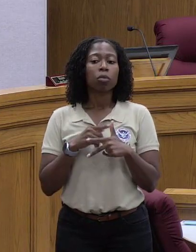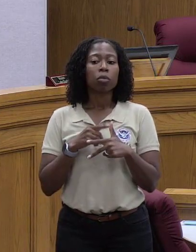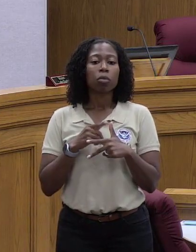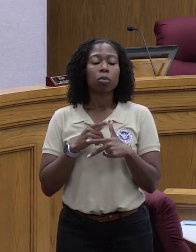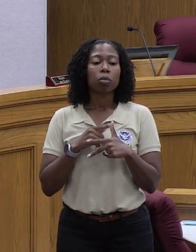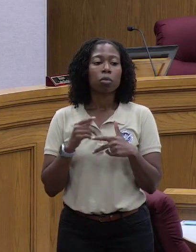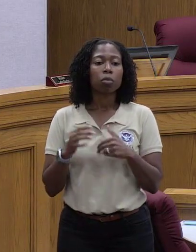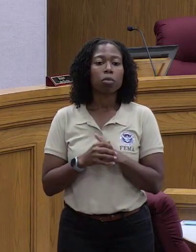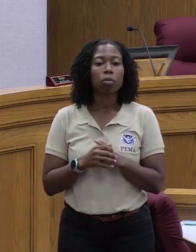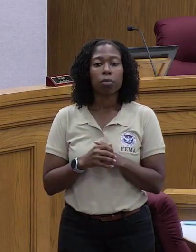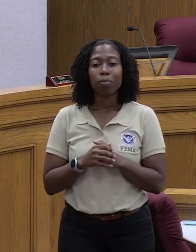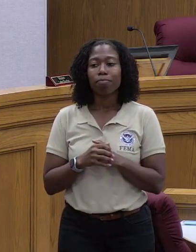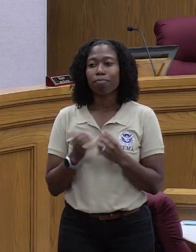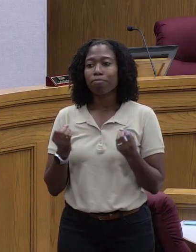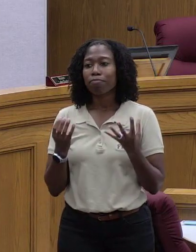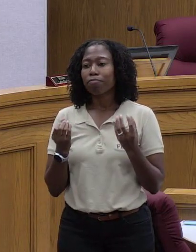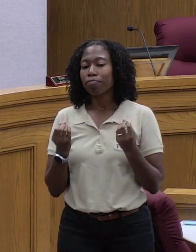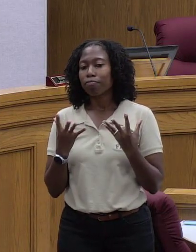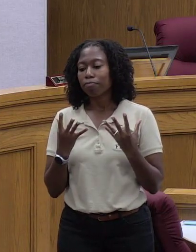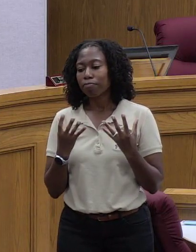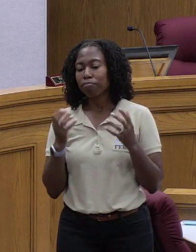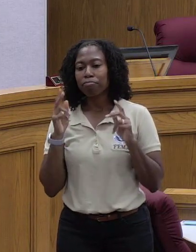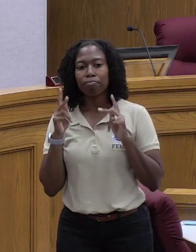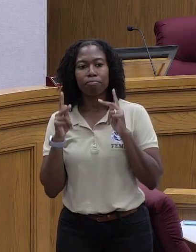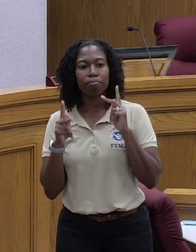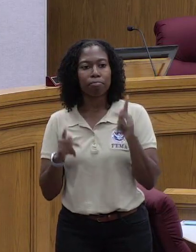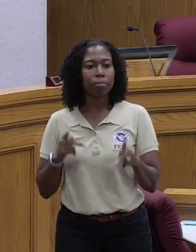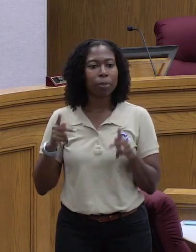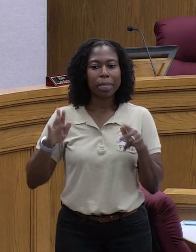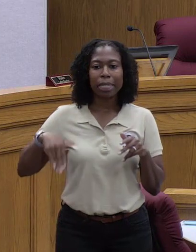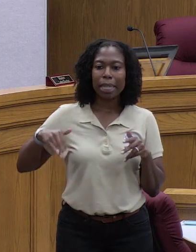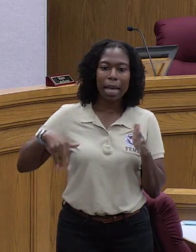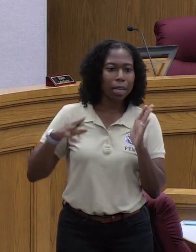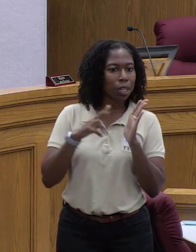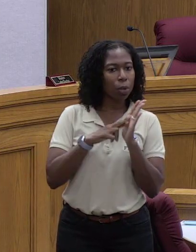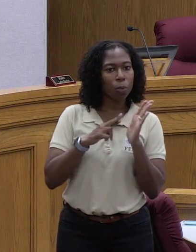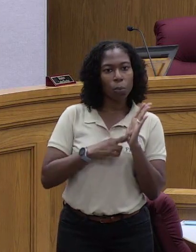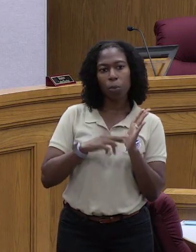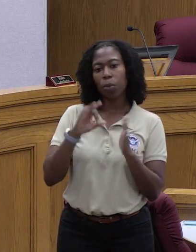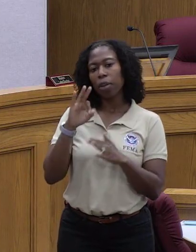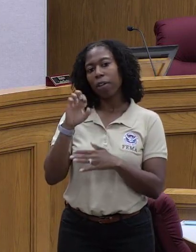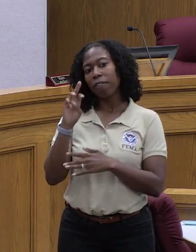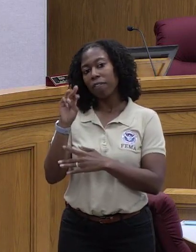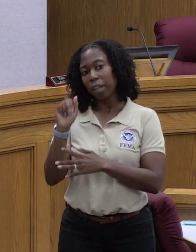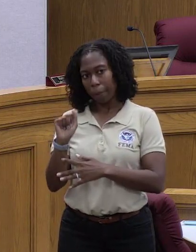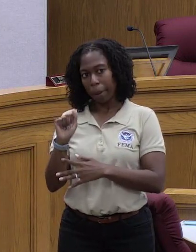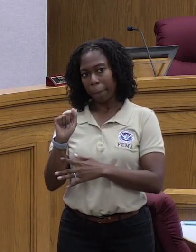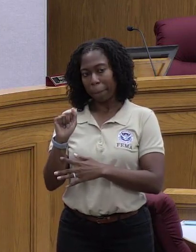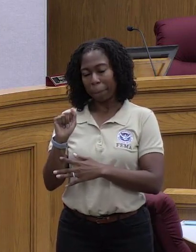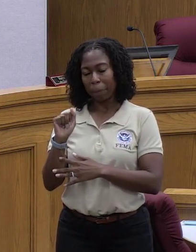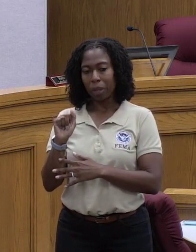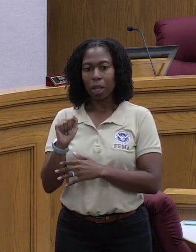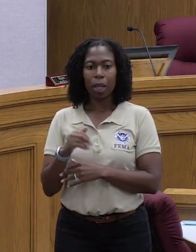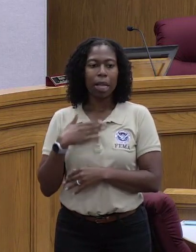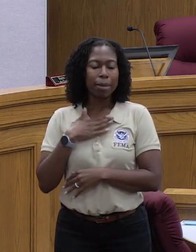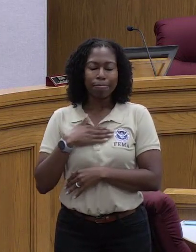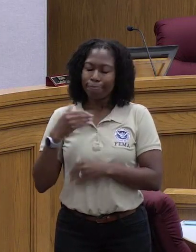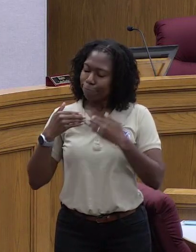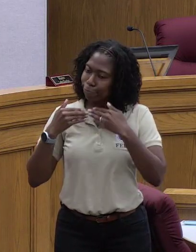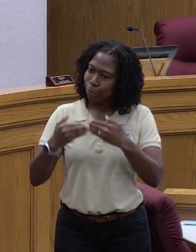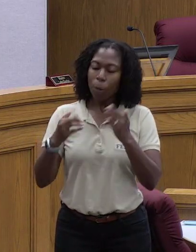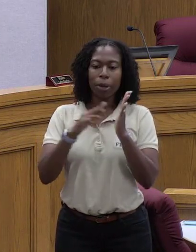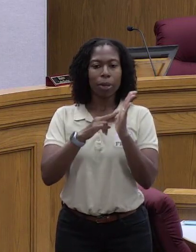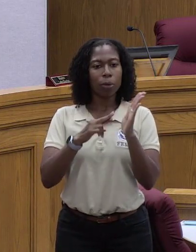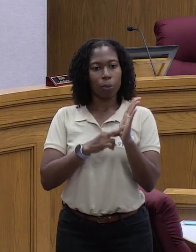quite a significant number of people probably have not signed up for FEMA yet, and we really need them to get signed up so we can get them into